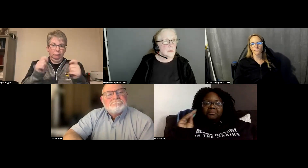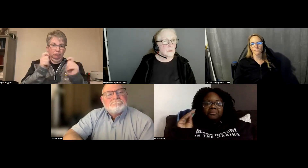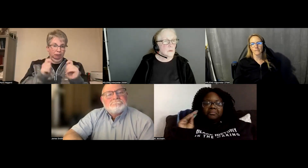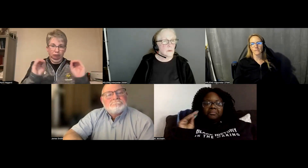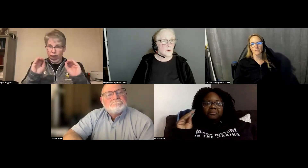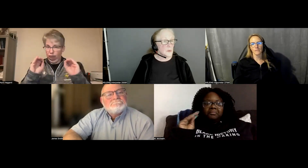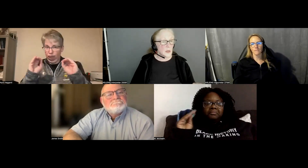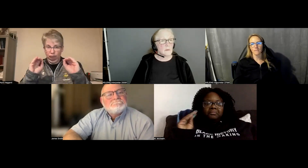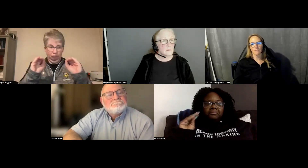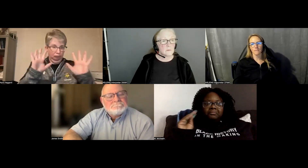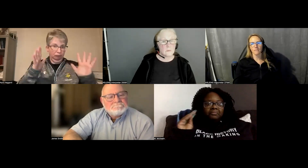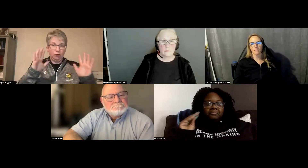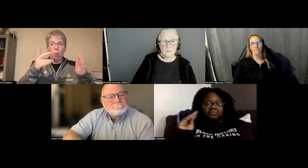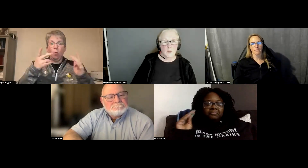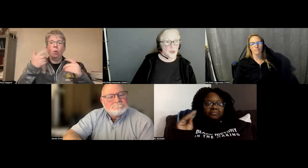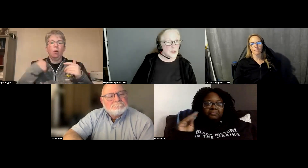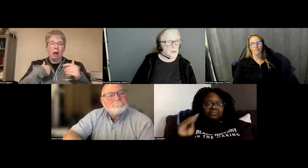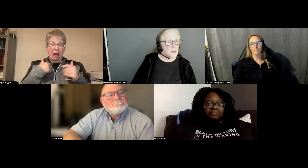changes. No, none.